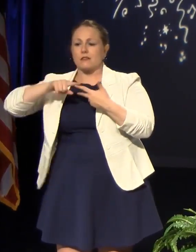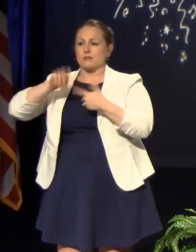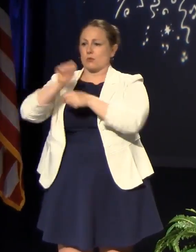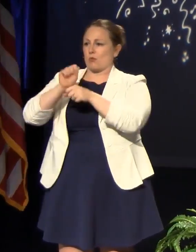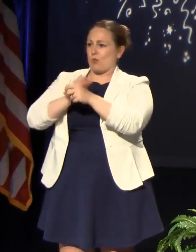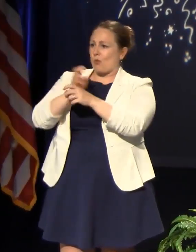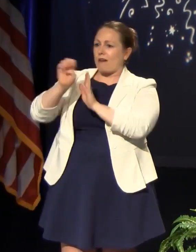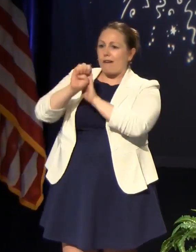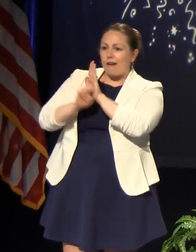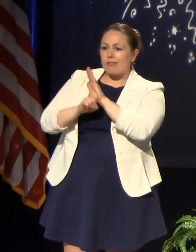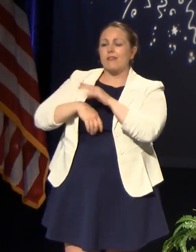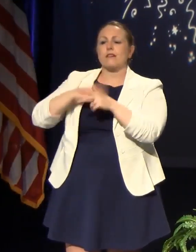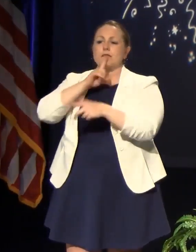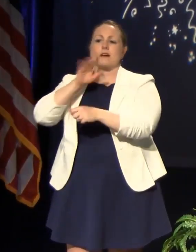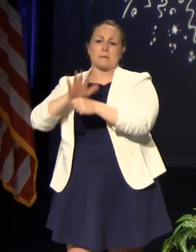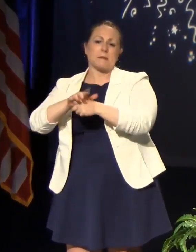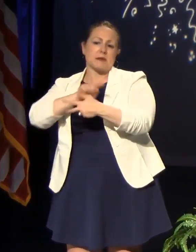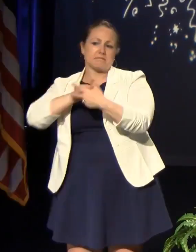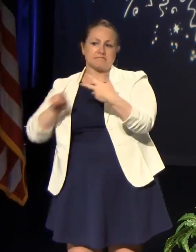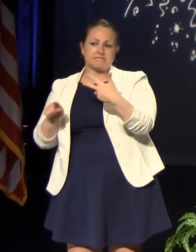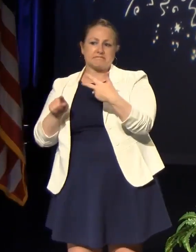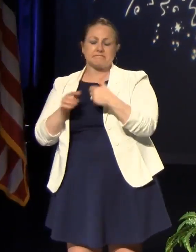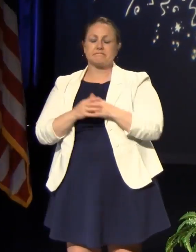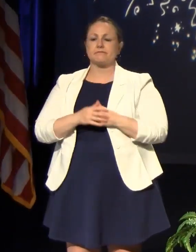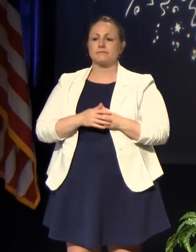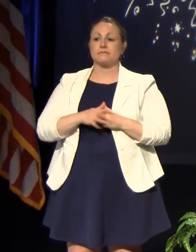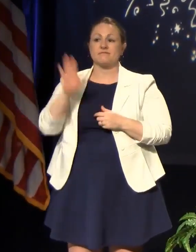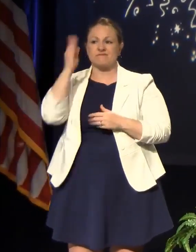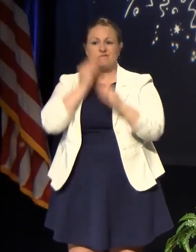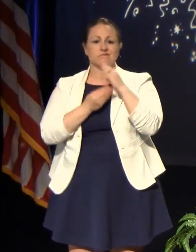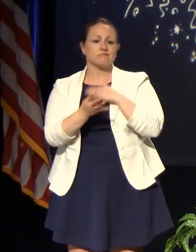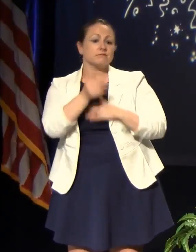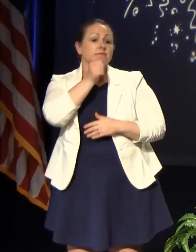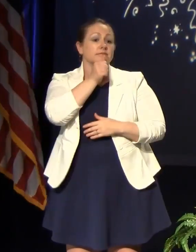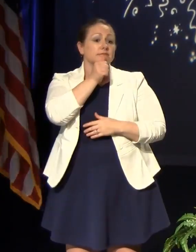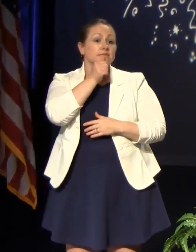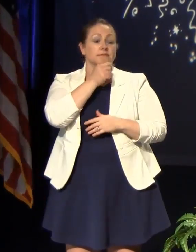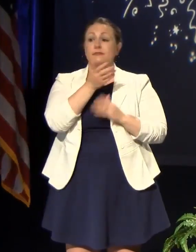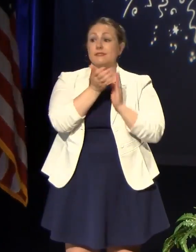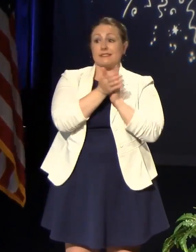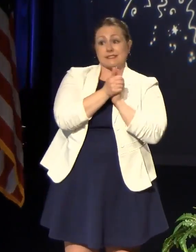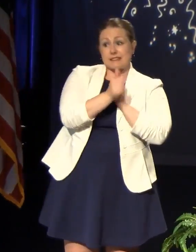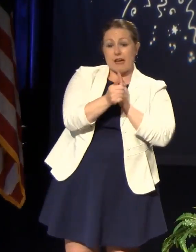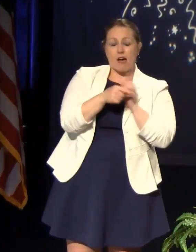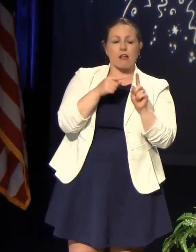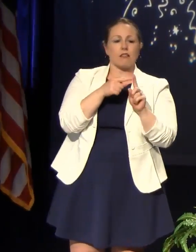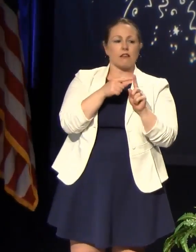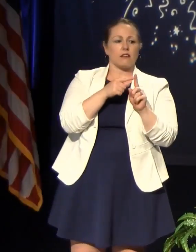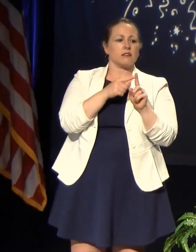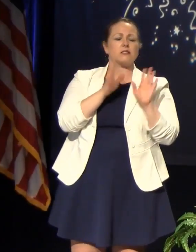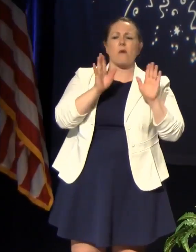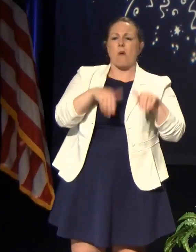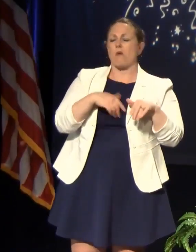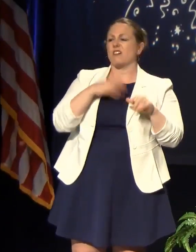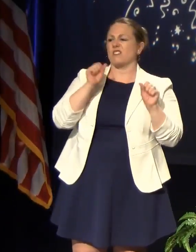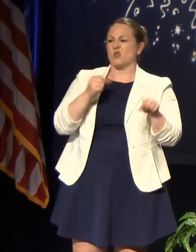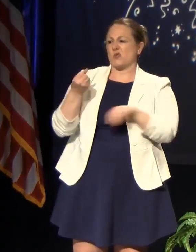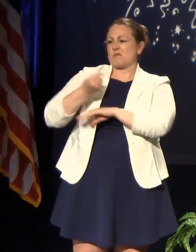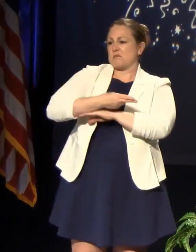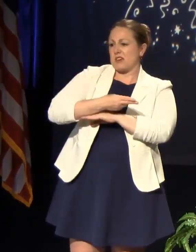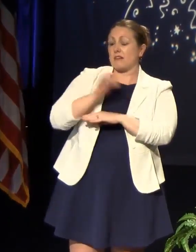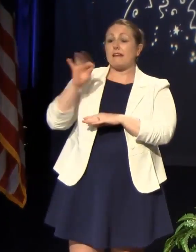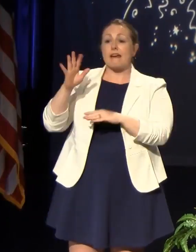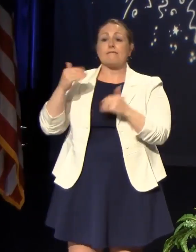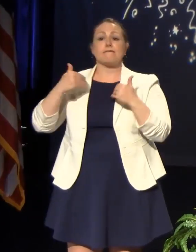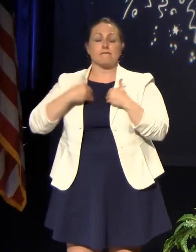and commitment. I'll tell you a secret. Talent is easy to overcome when the qualities of resilience, work ethic,